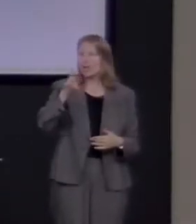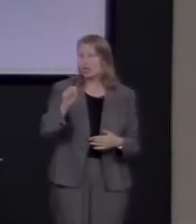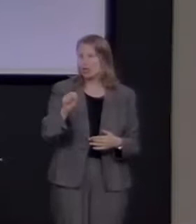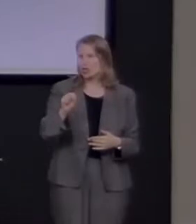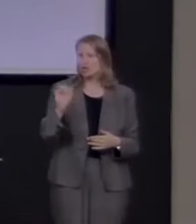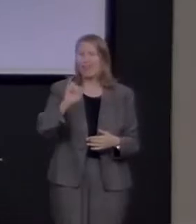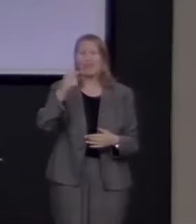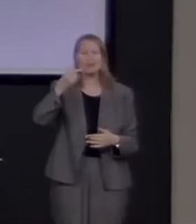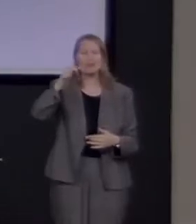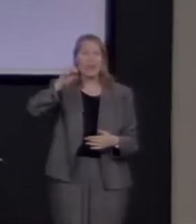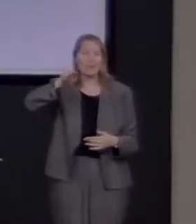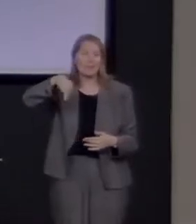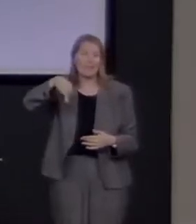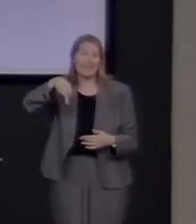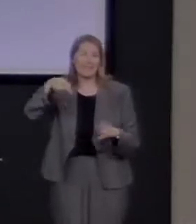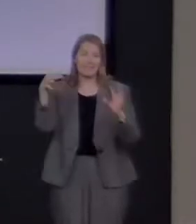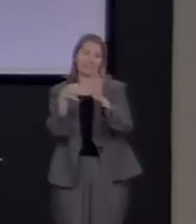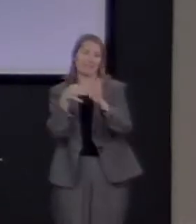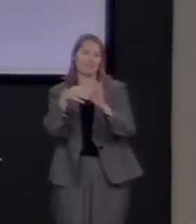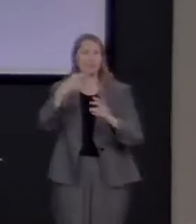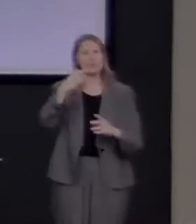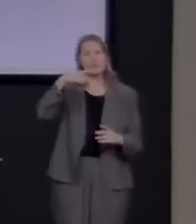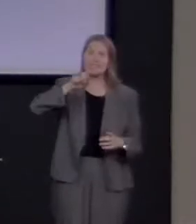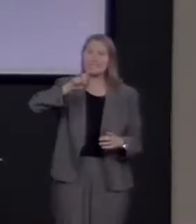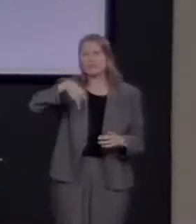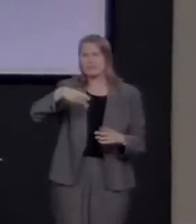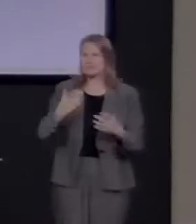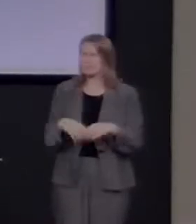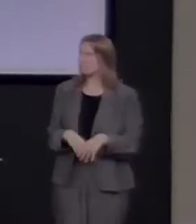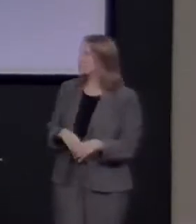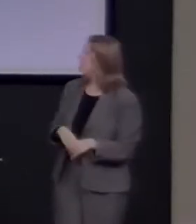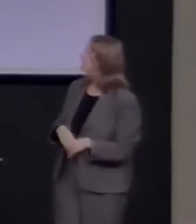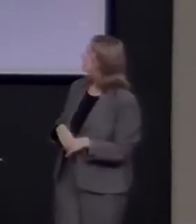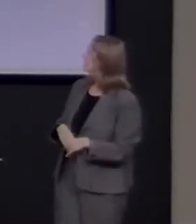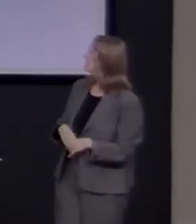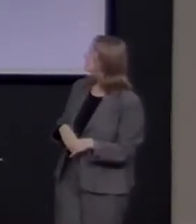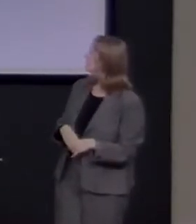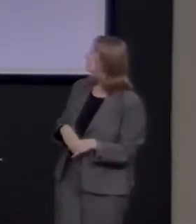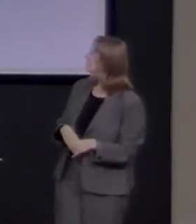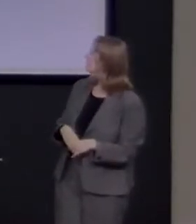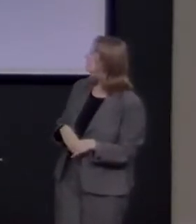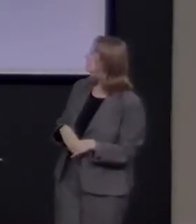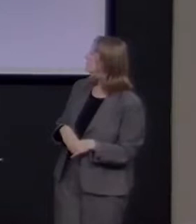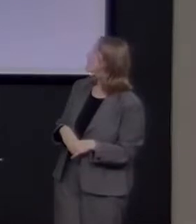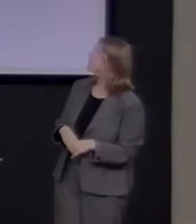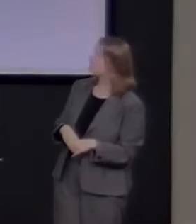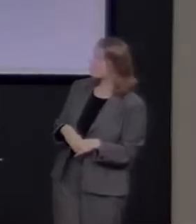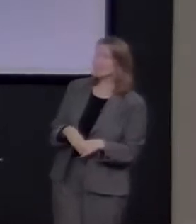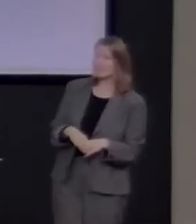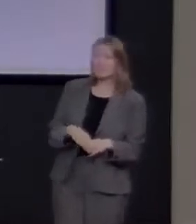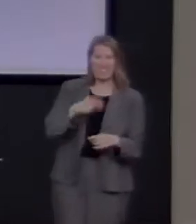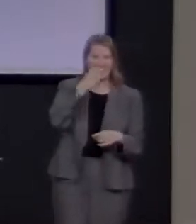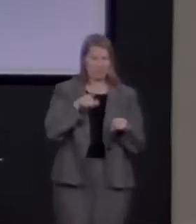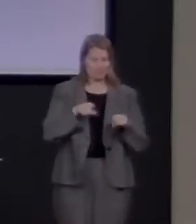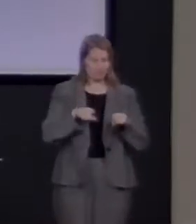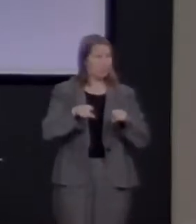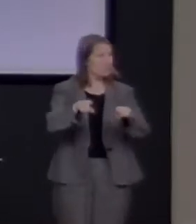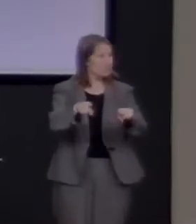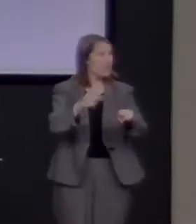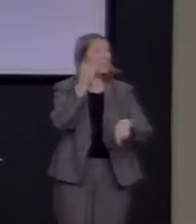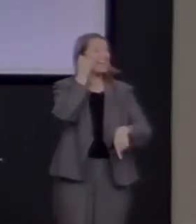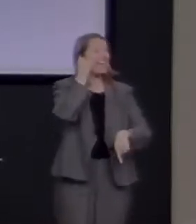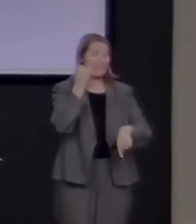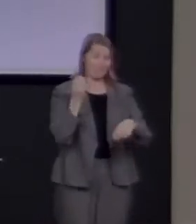national product, such as the GDP. And what they've been able to show is that these two things are correlated. So improvements